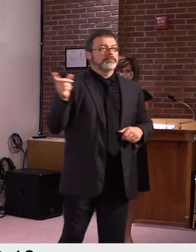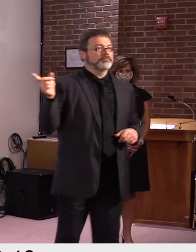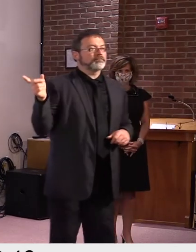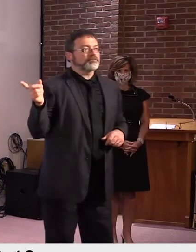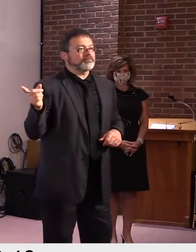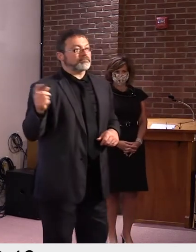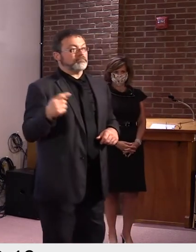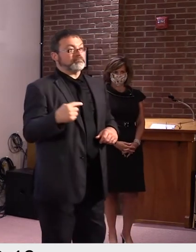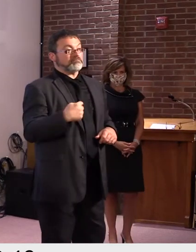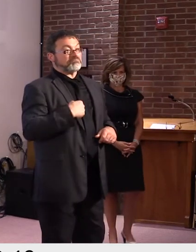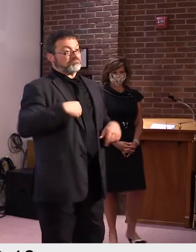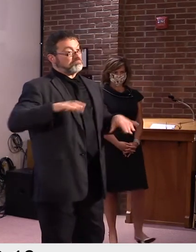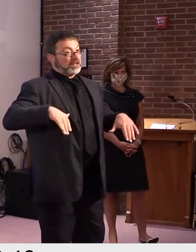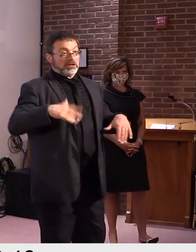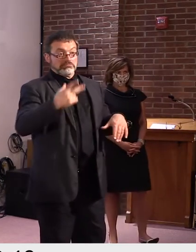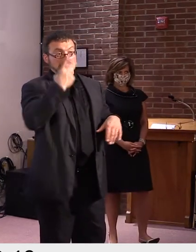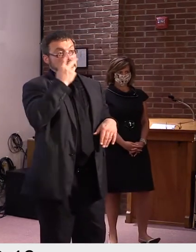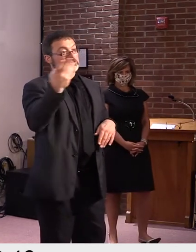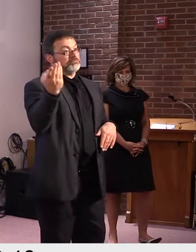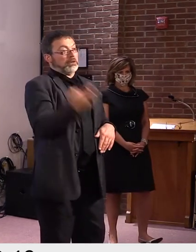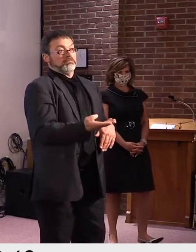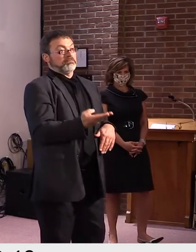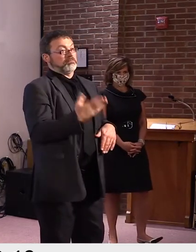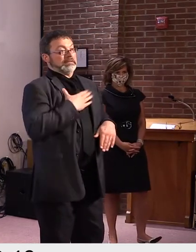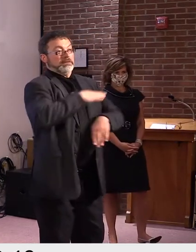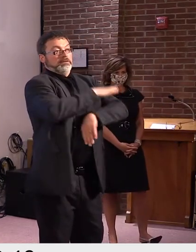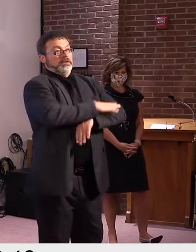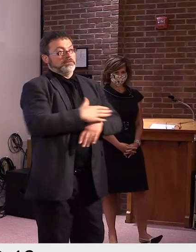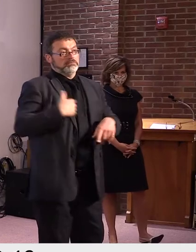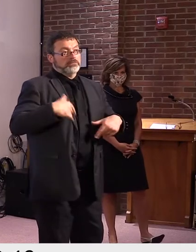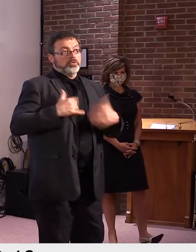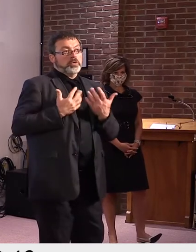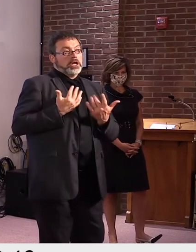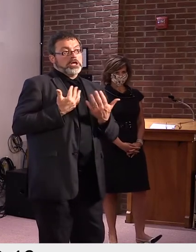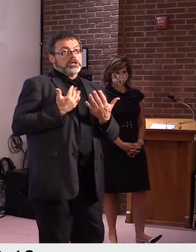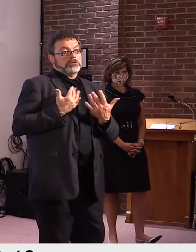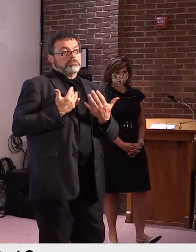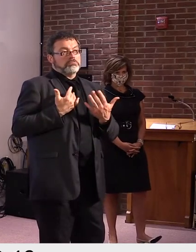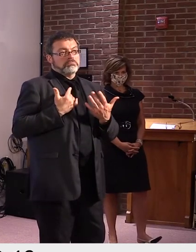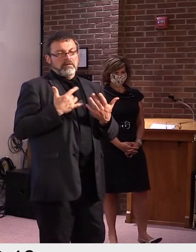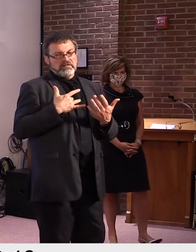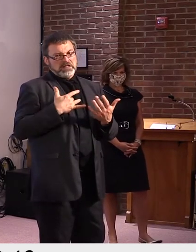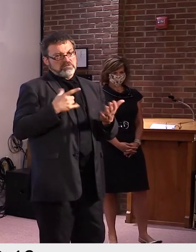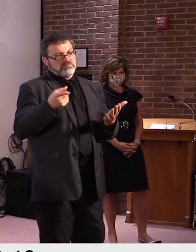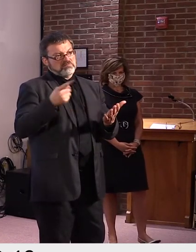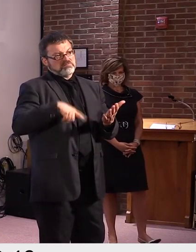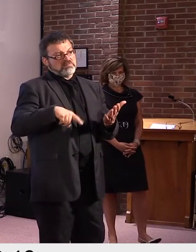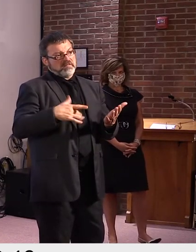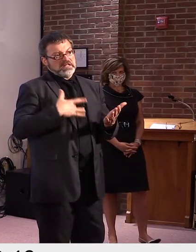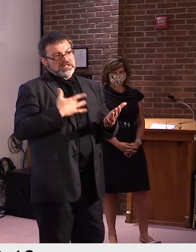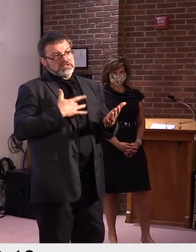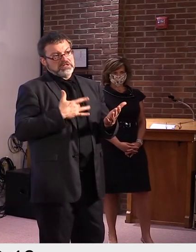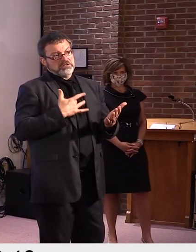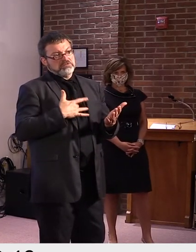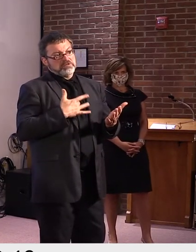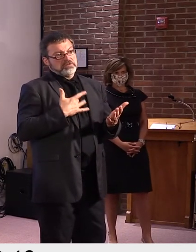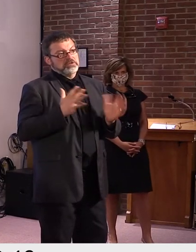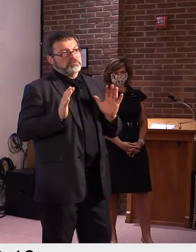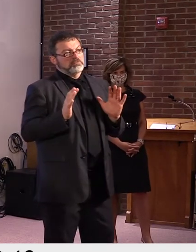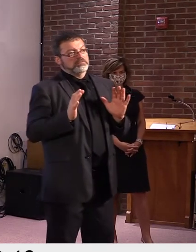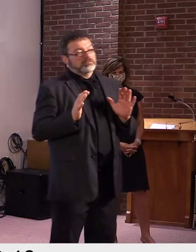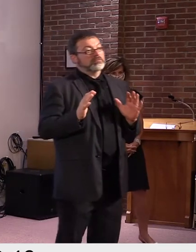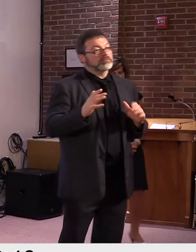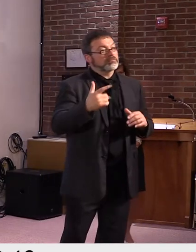waiting for that for the last week or so since it passed. I did say publicly that if